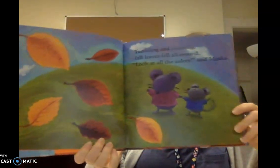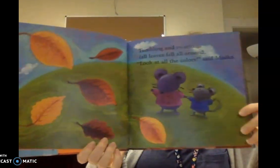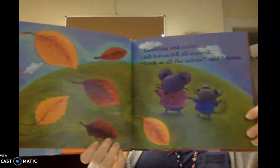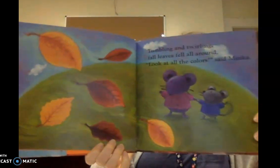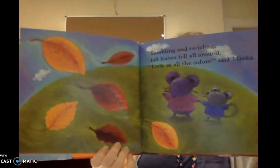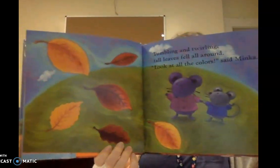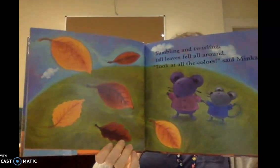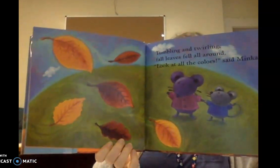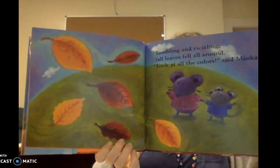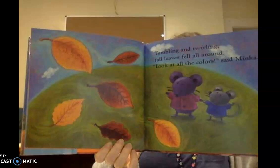said.